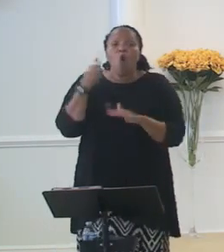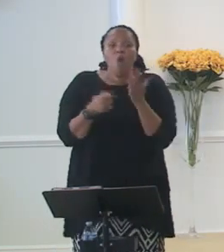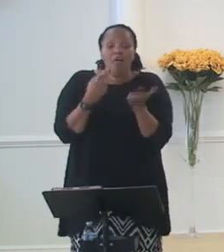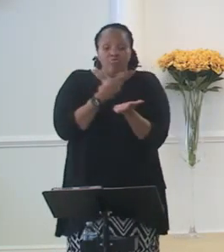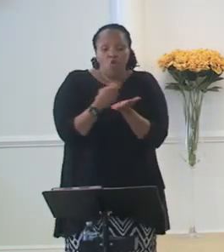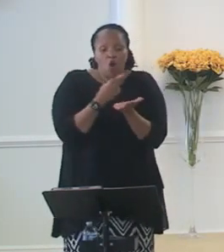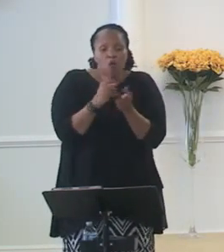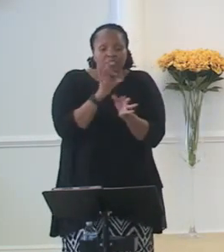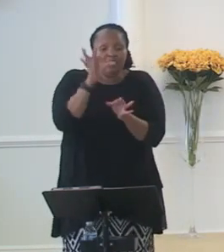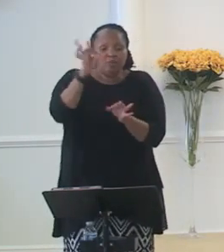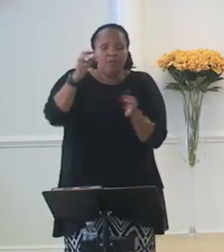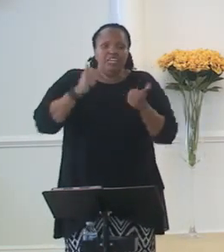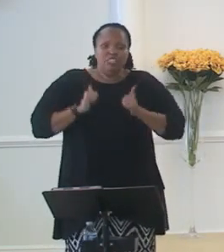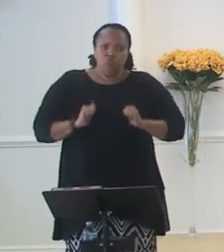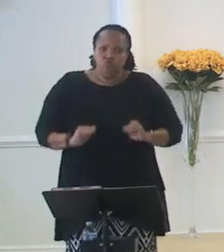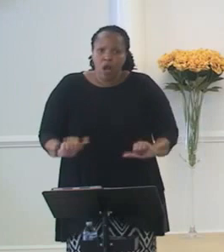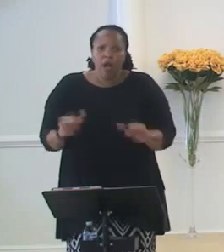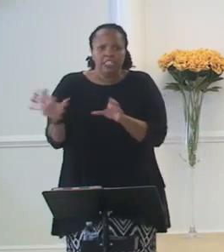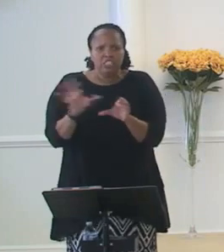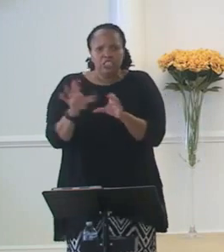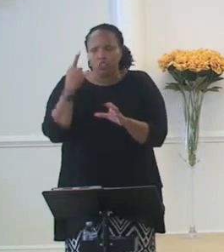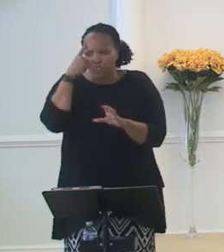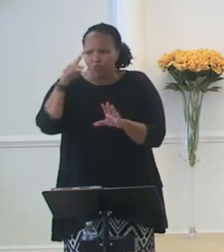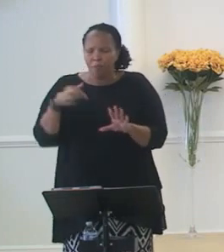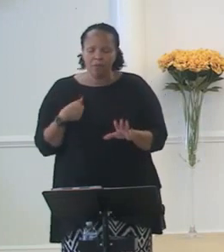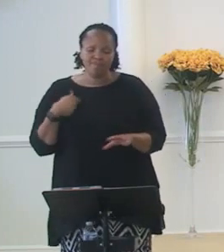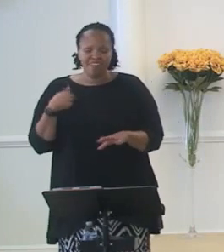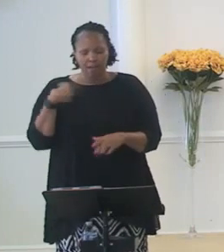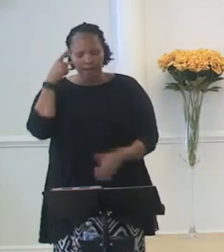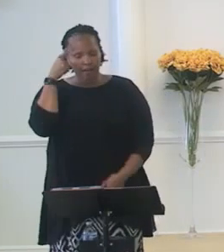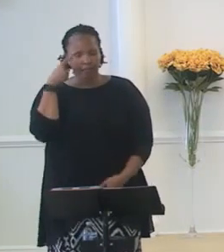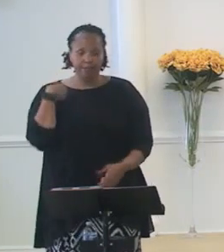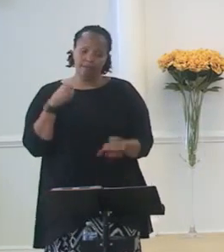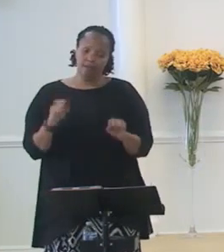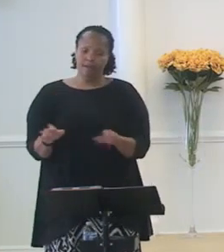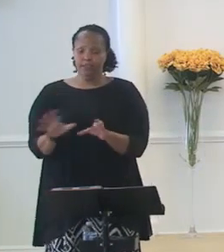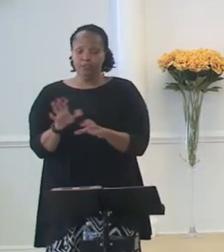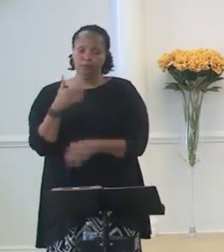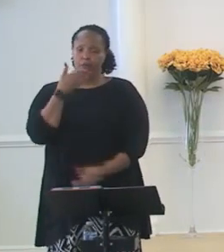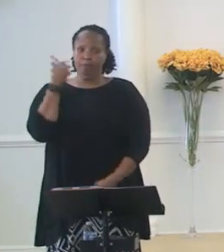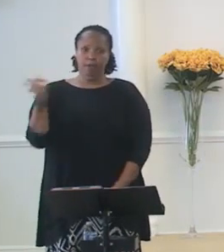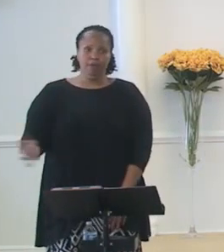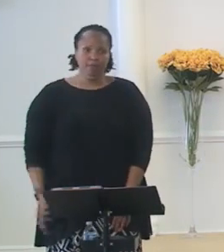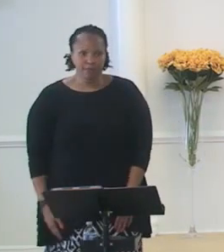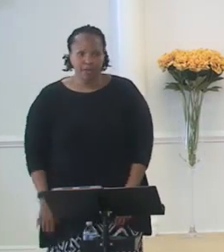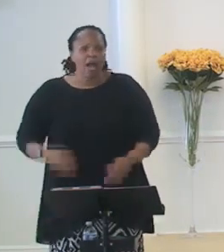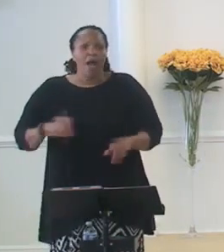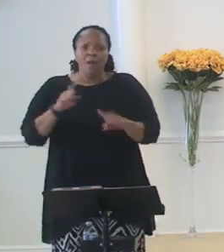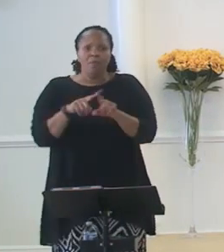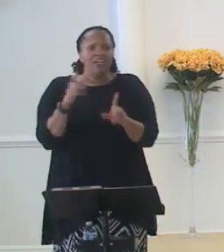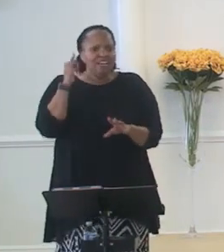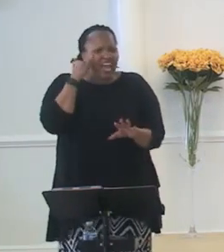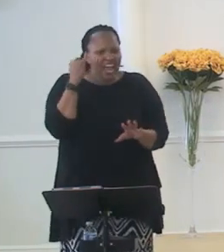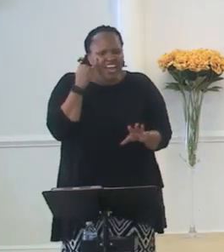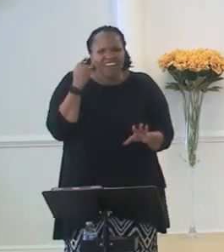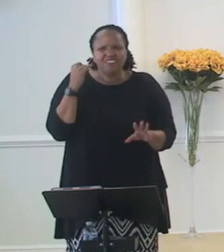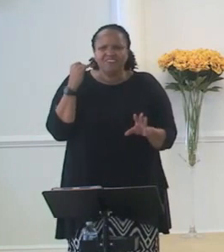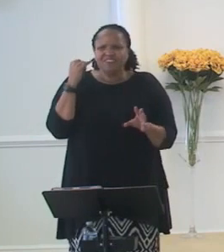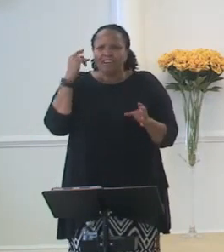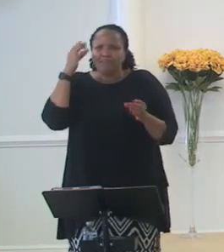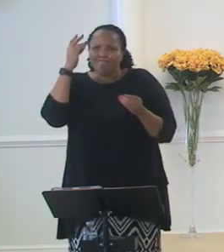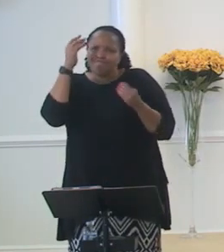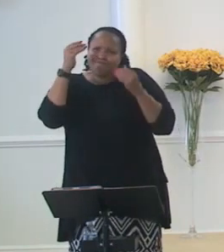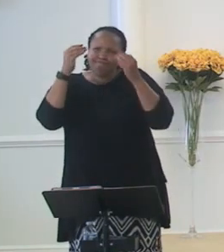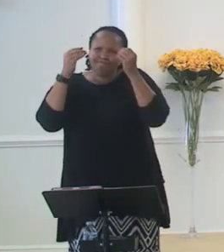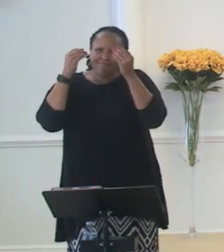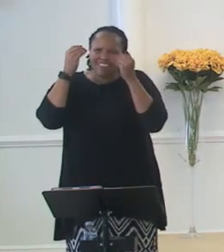Spirit trying to do for me, I think I could do it better. And if I can hold to the rational or